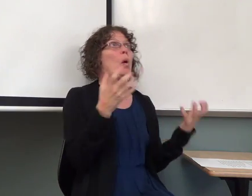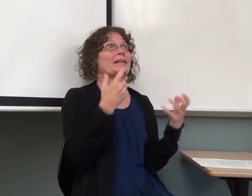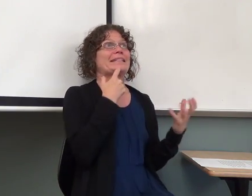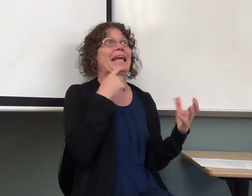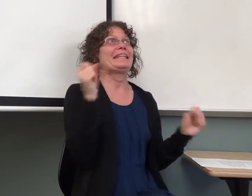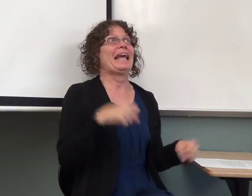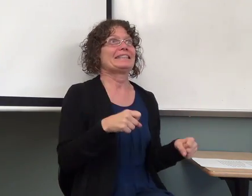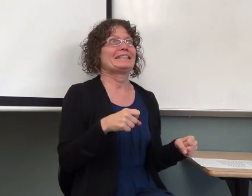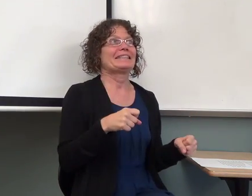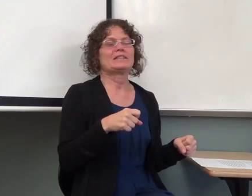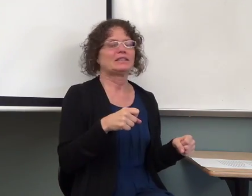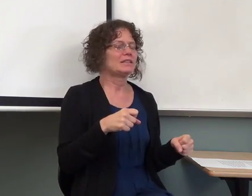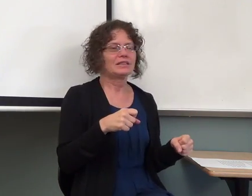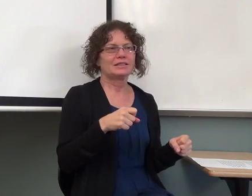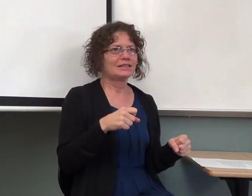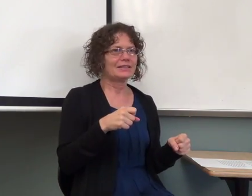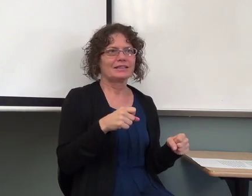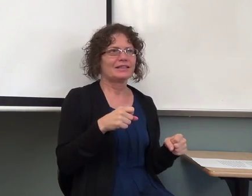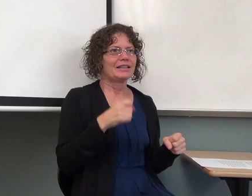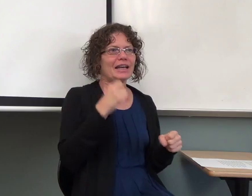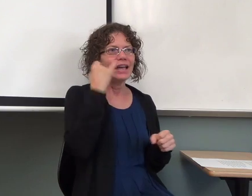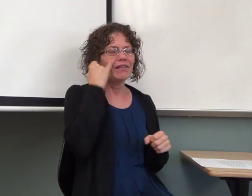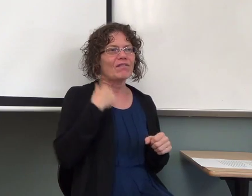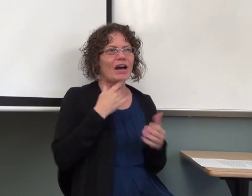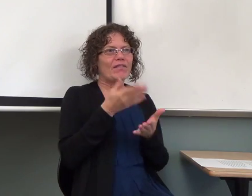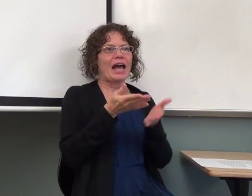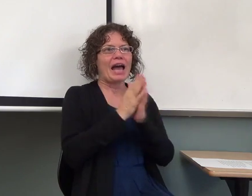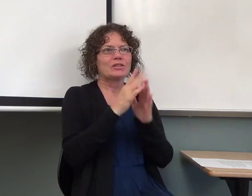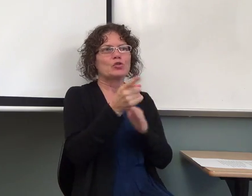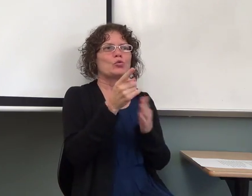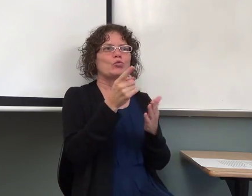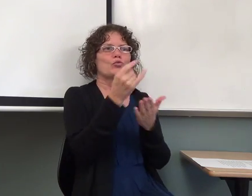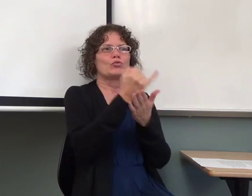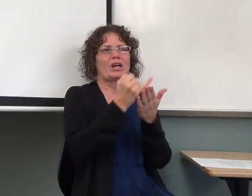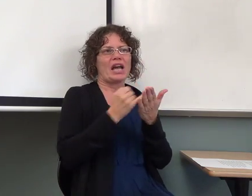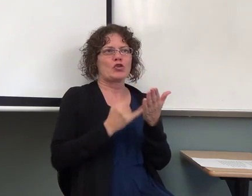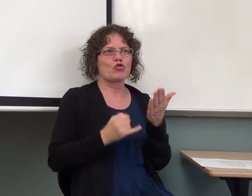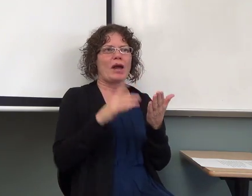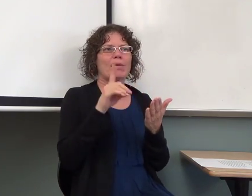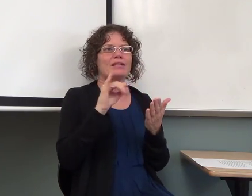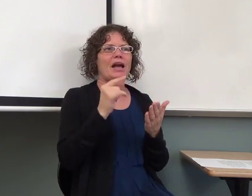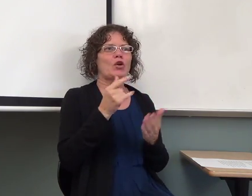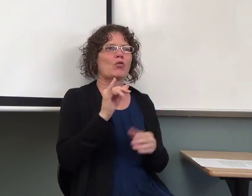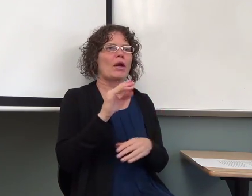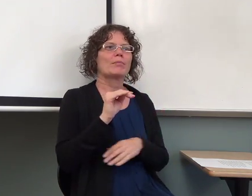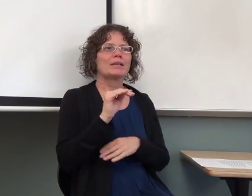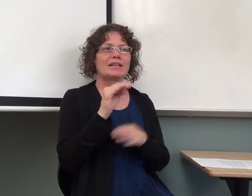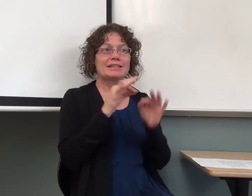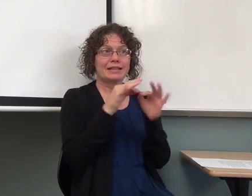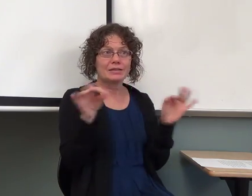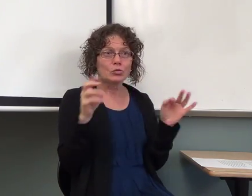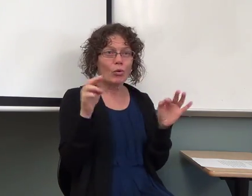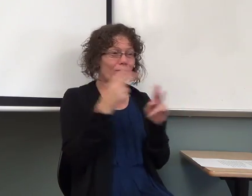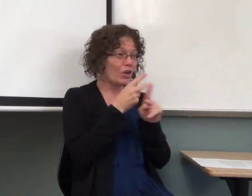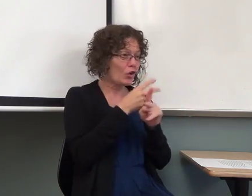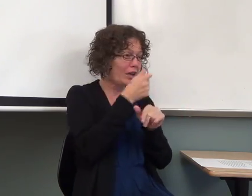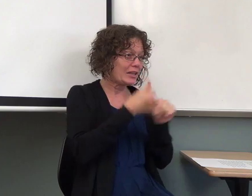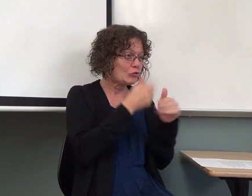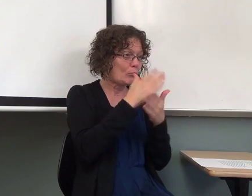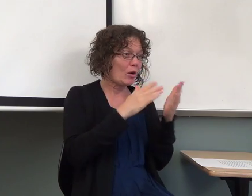on is if I ever were to ask you to diagram a sentence or to try to figure out what each part of speech in the sentence is, which you will have